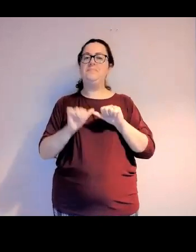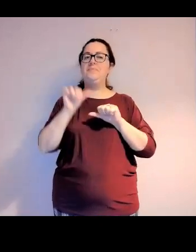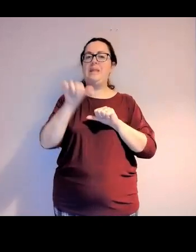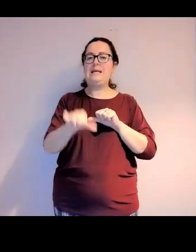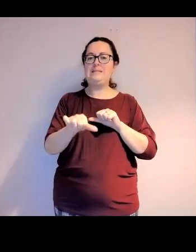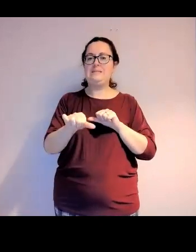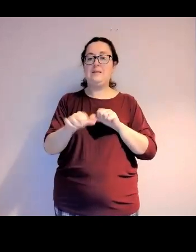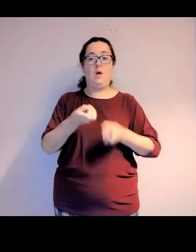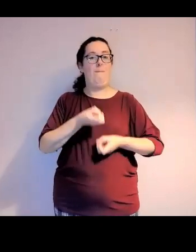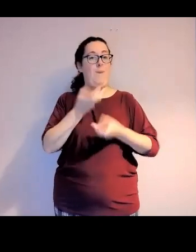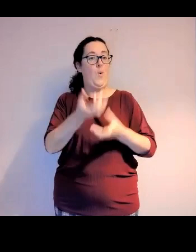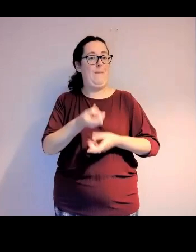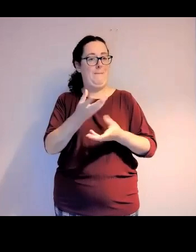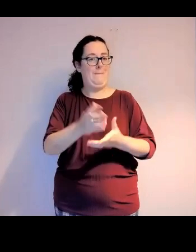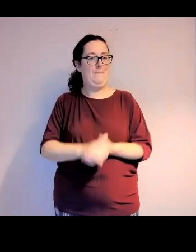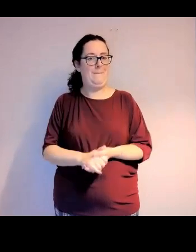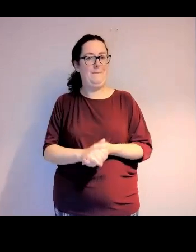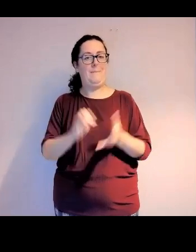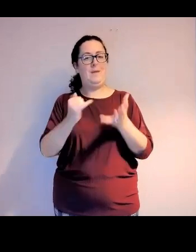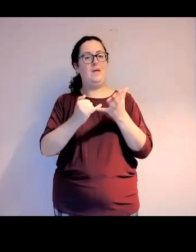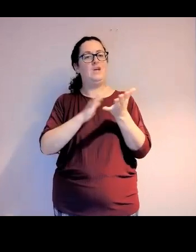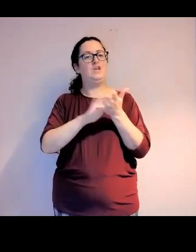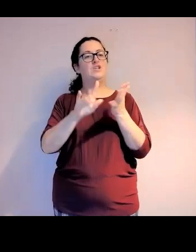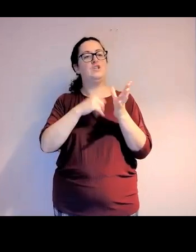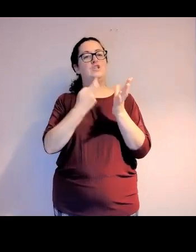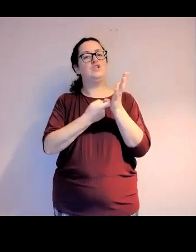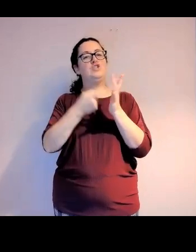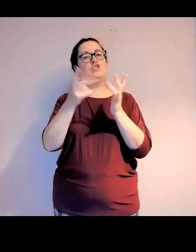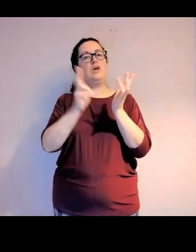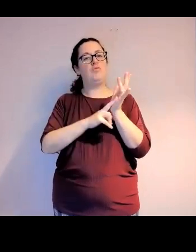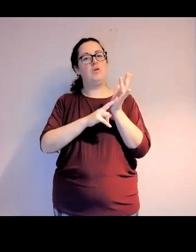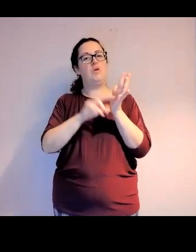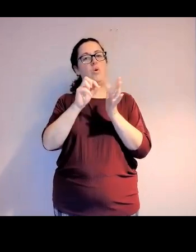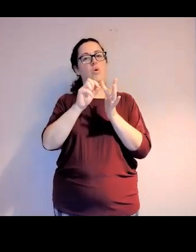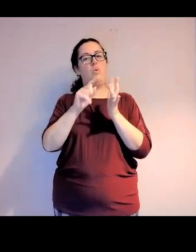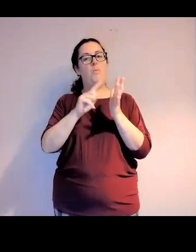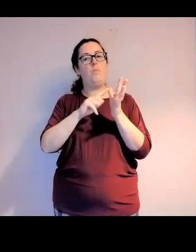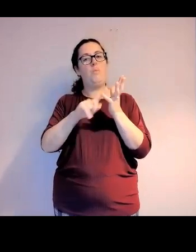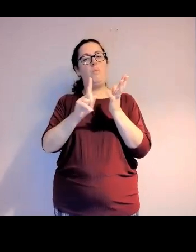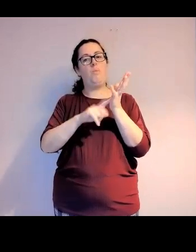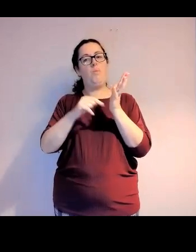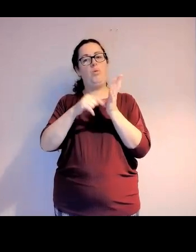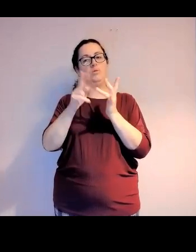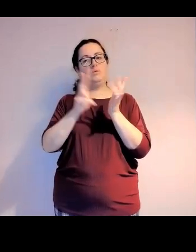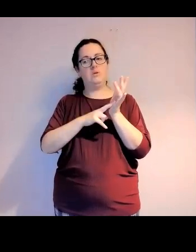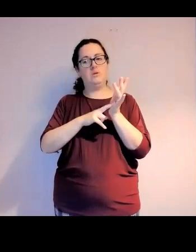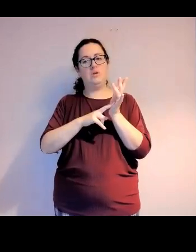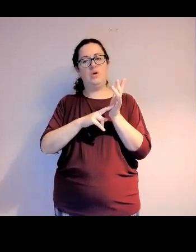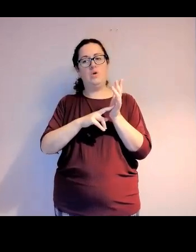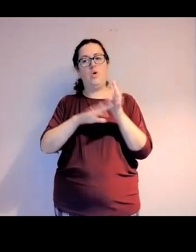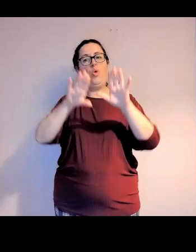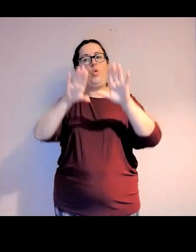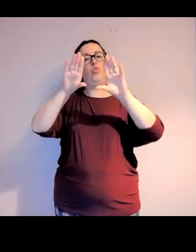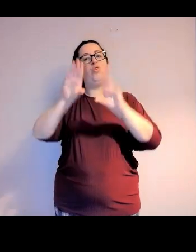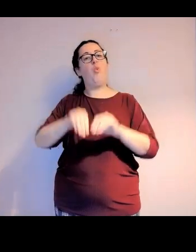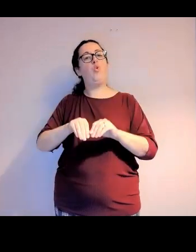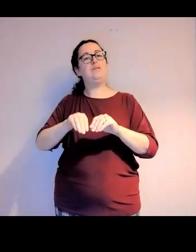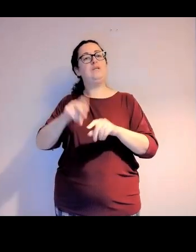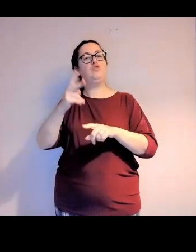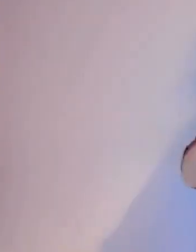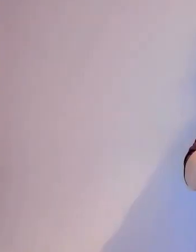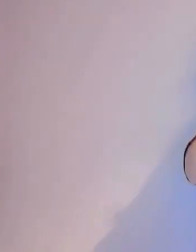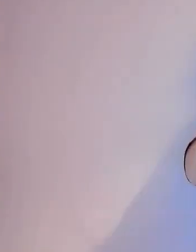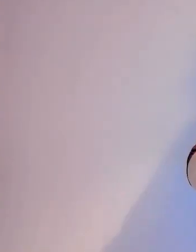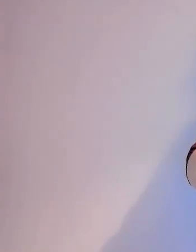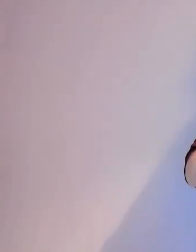another poem, which is Sharon Poulton and Thwarted Restart. Thank you very much, Sharon. Thank